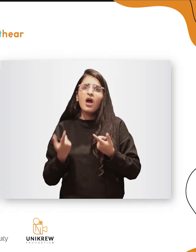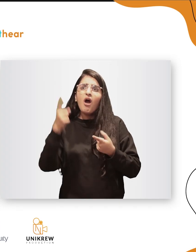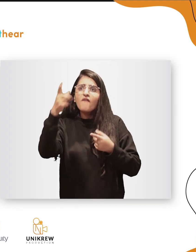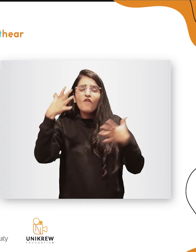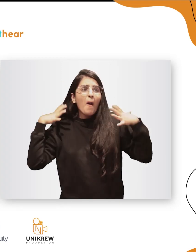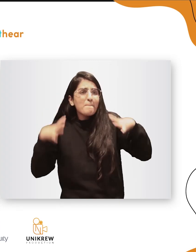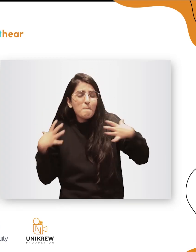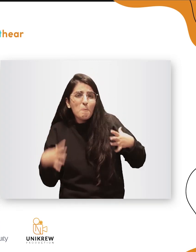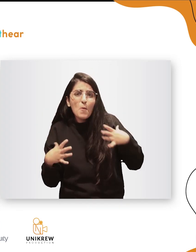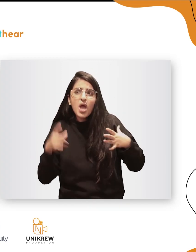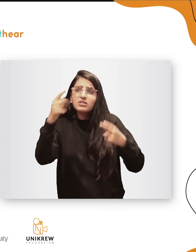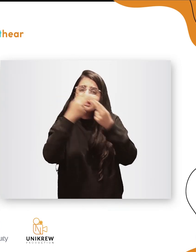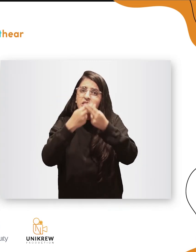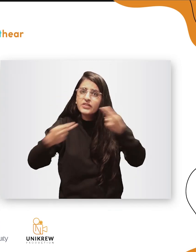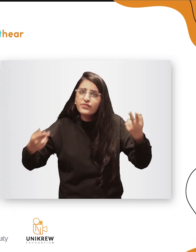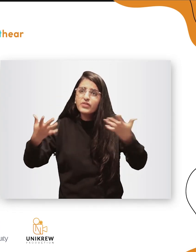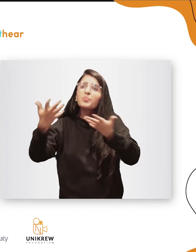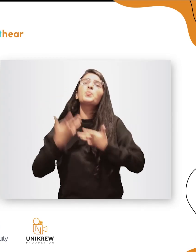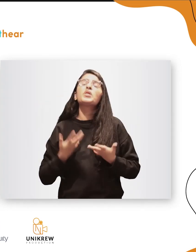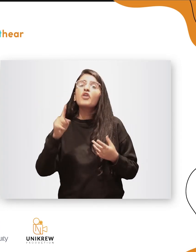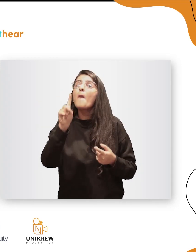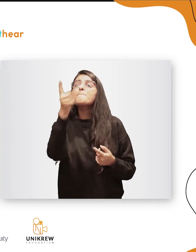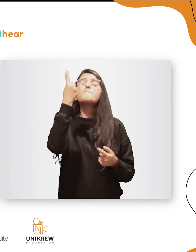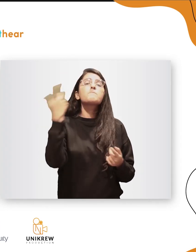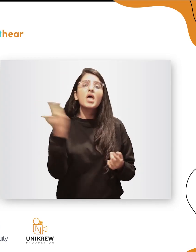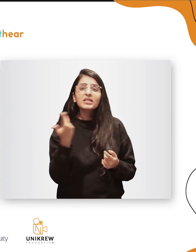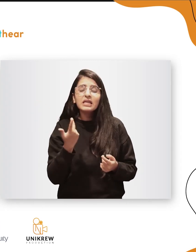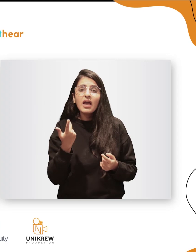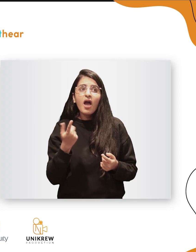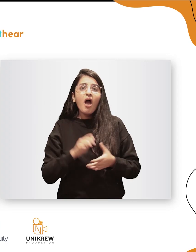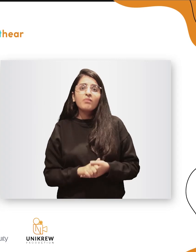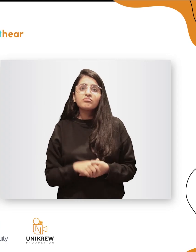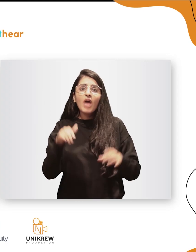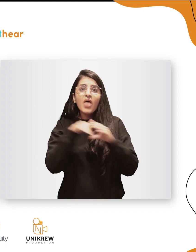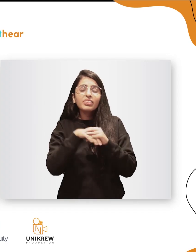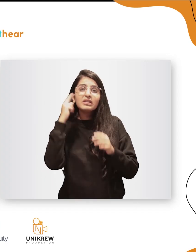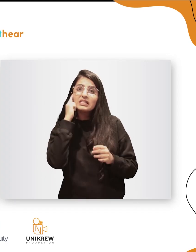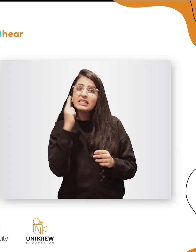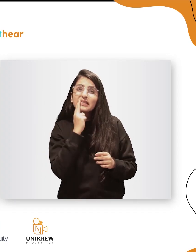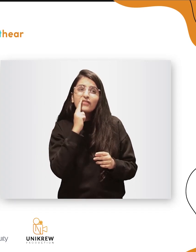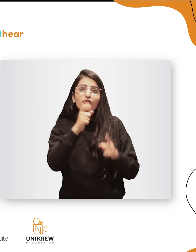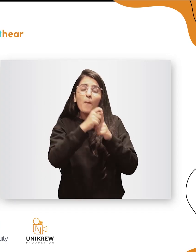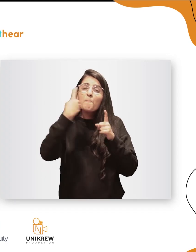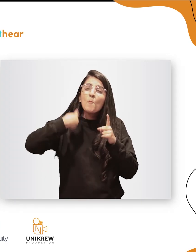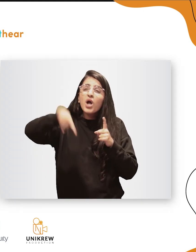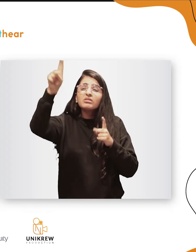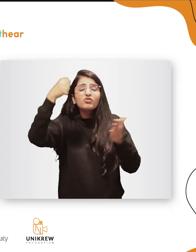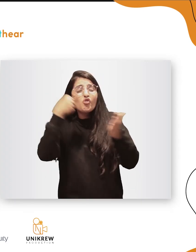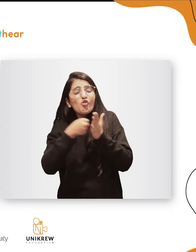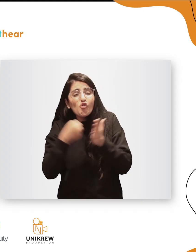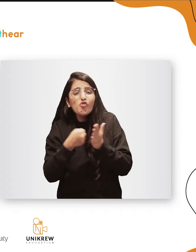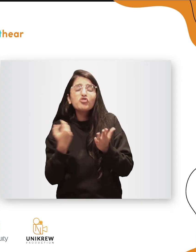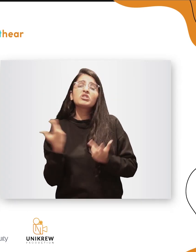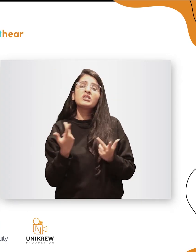it, one of the struggles that they were mentioning was the fact that deaf people around the country have